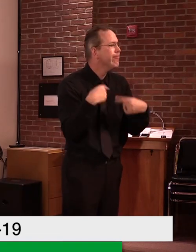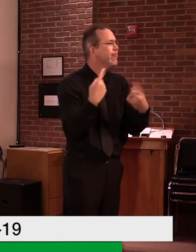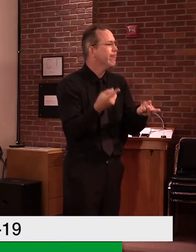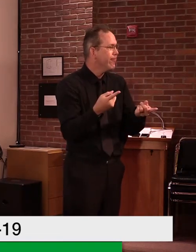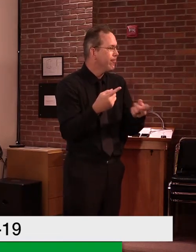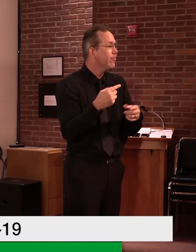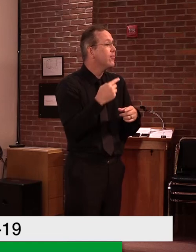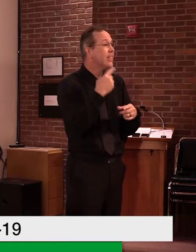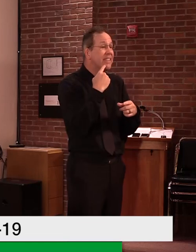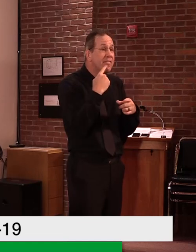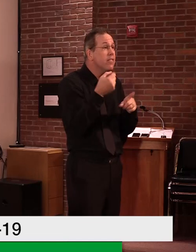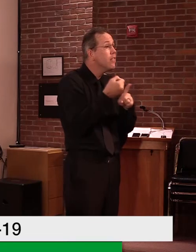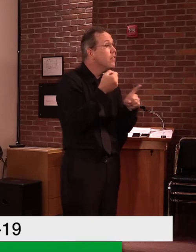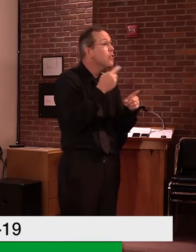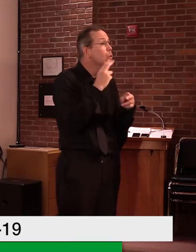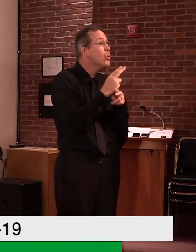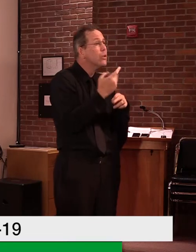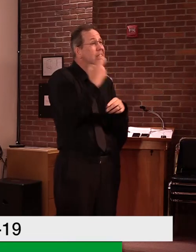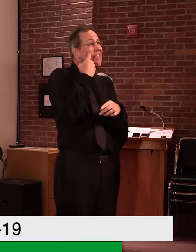enough to wear a mask.